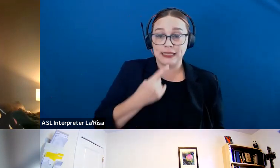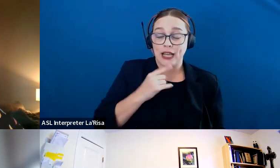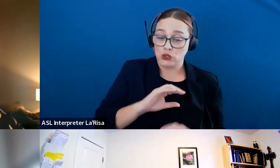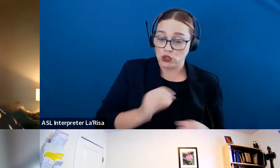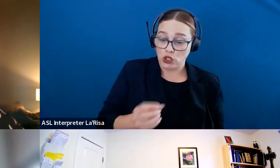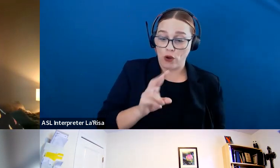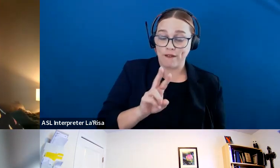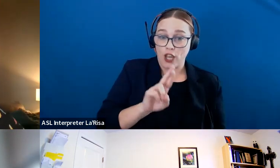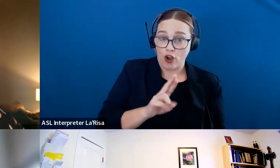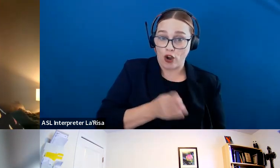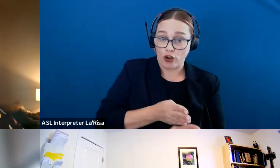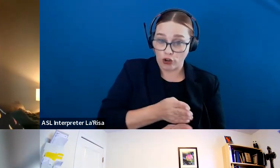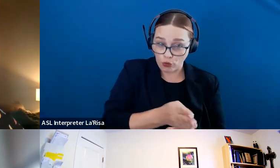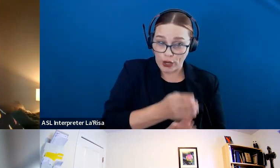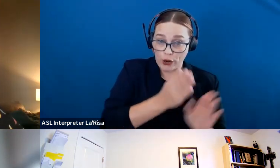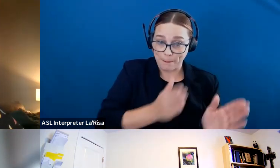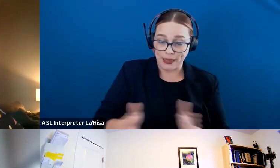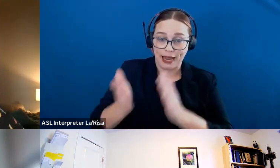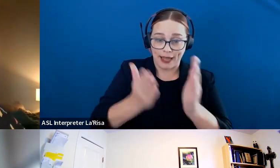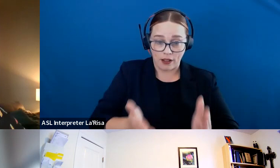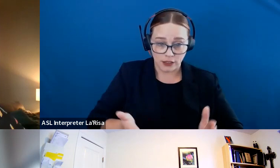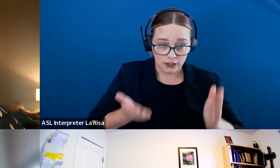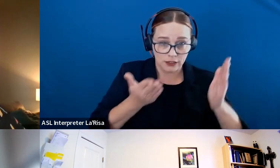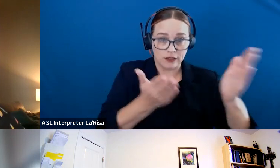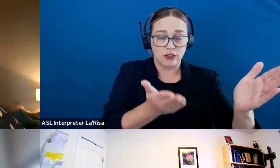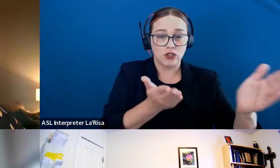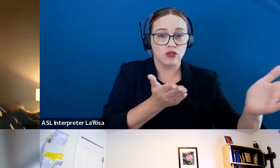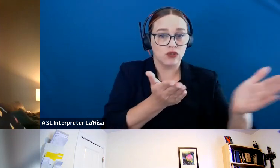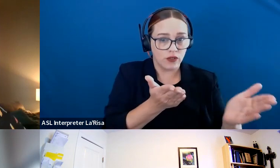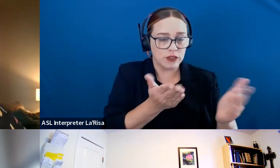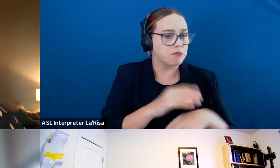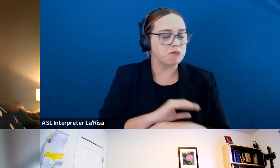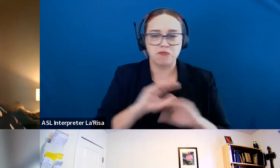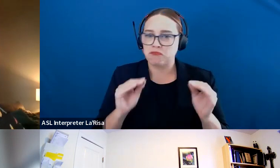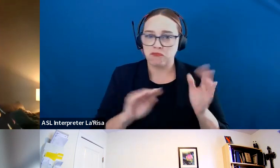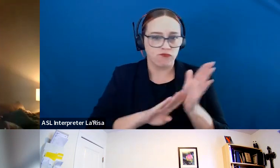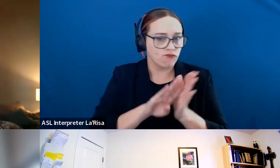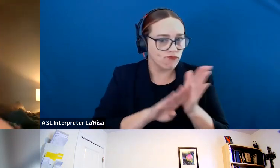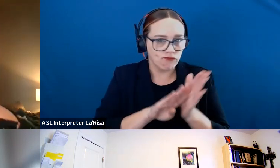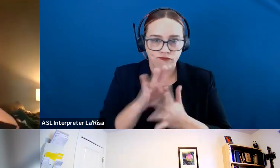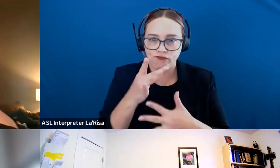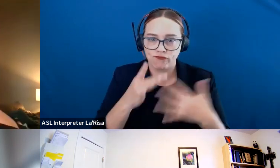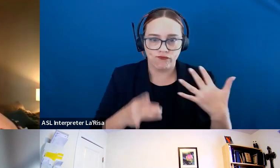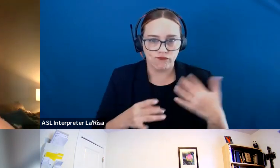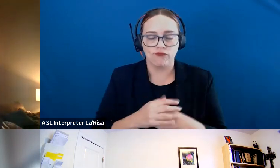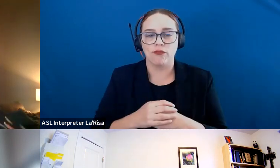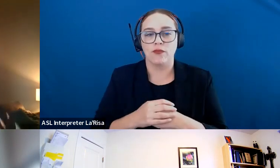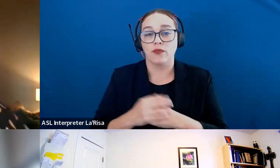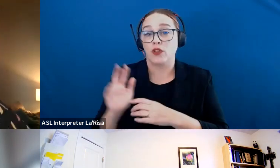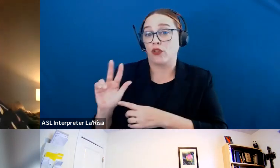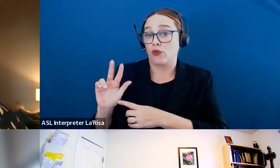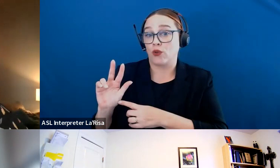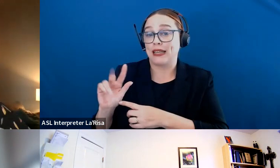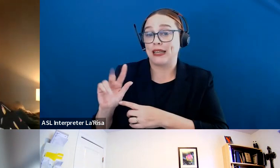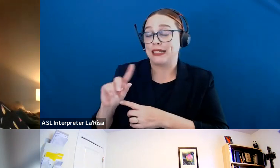planning services offered, referral options have not been developed. And the 3 says staff